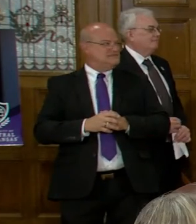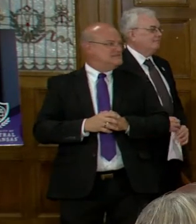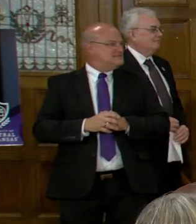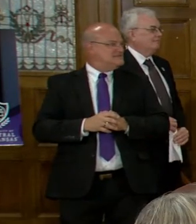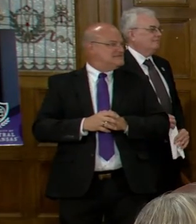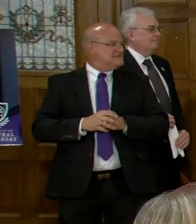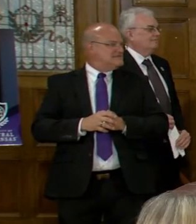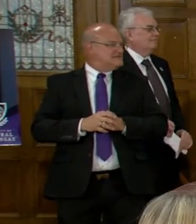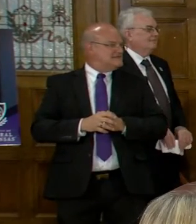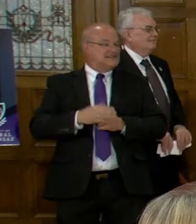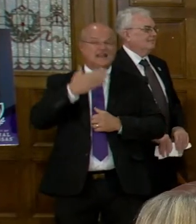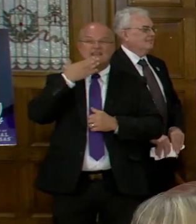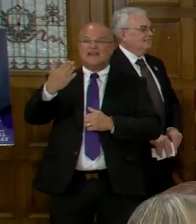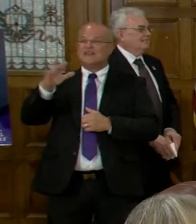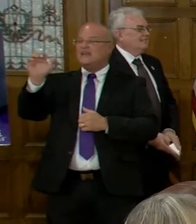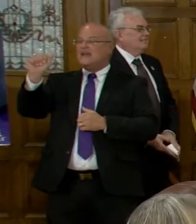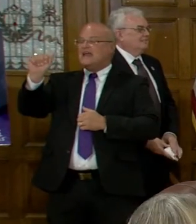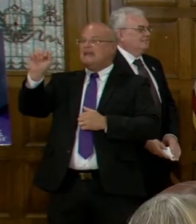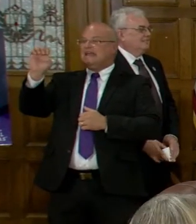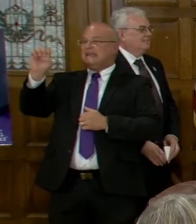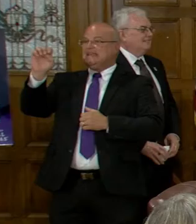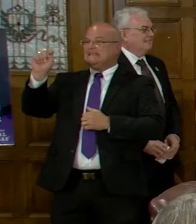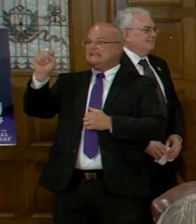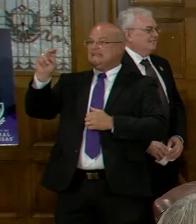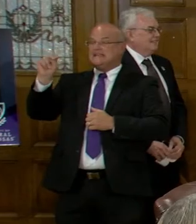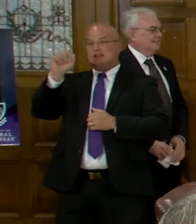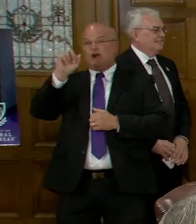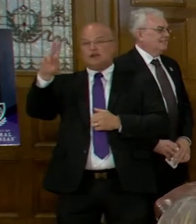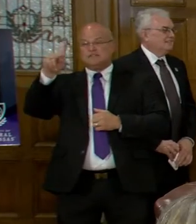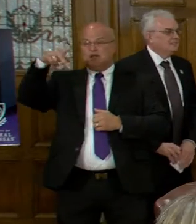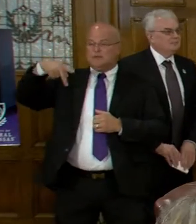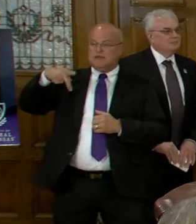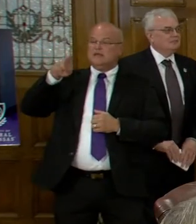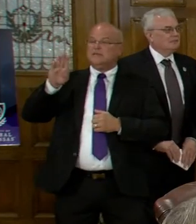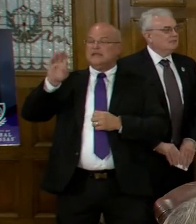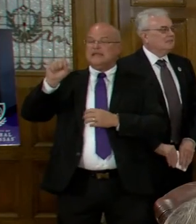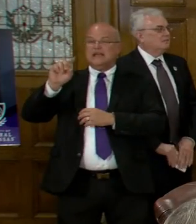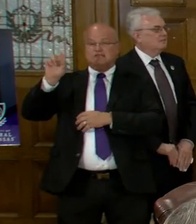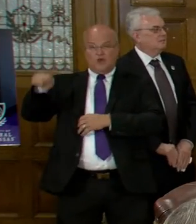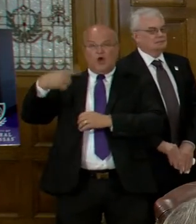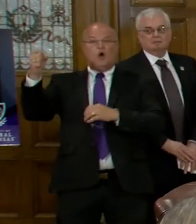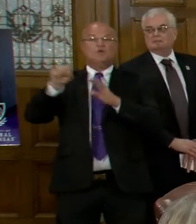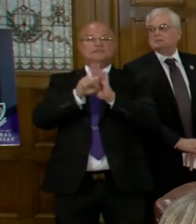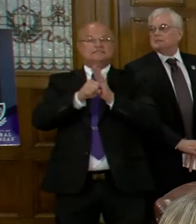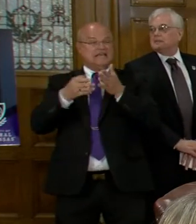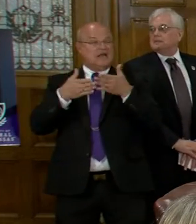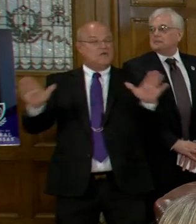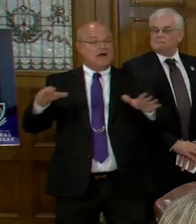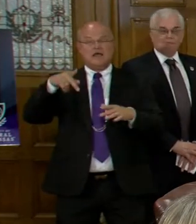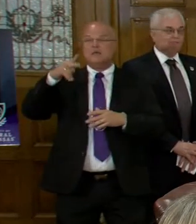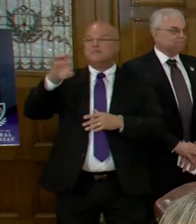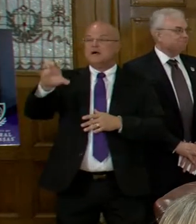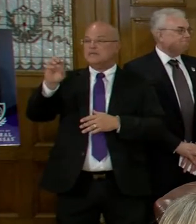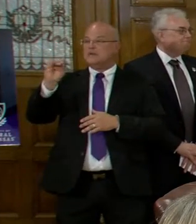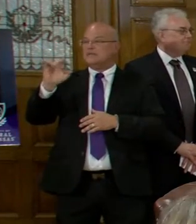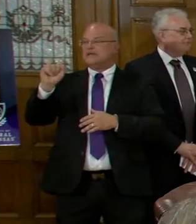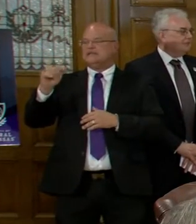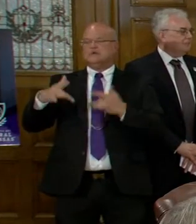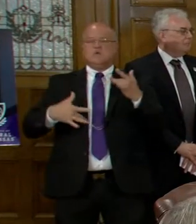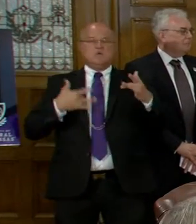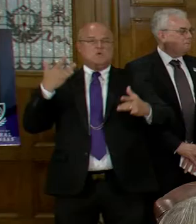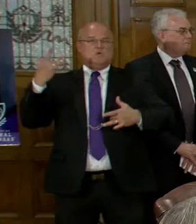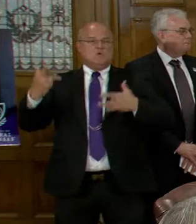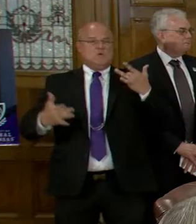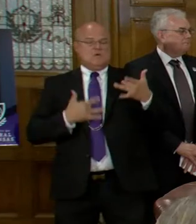Thank you. AETN, Arkansas PBS, and our only statewide public media is thrilled to